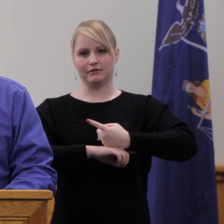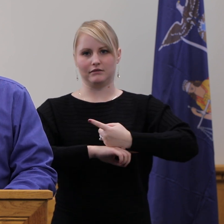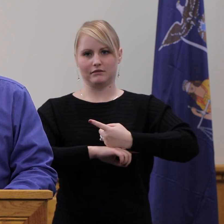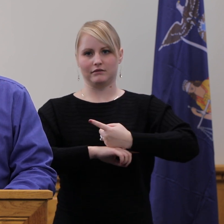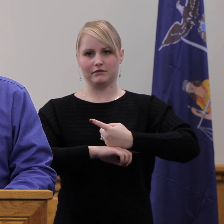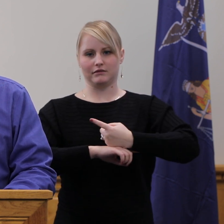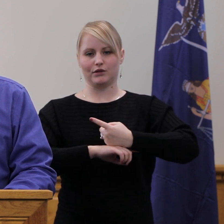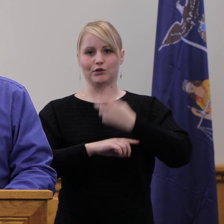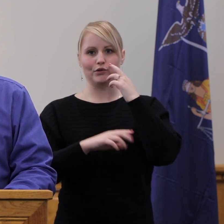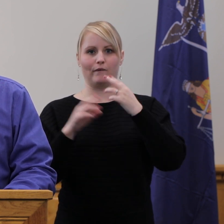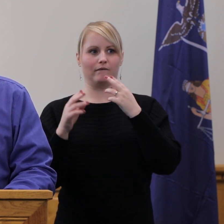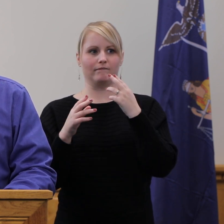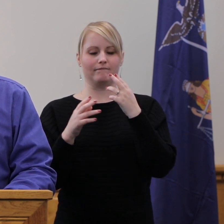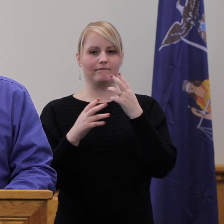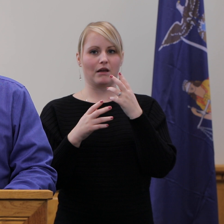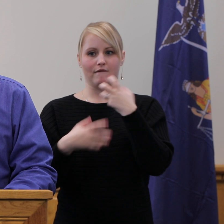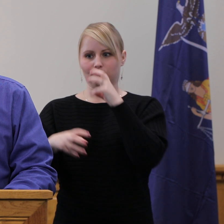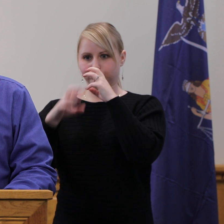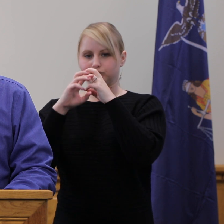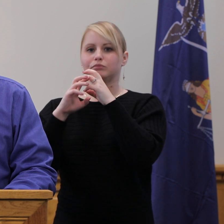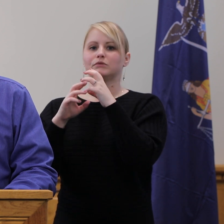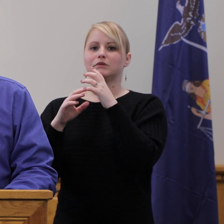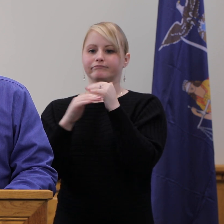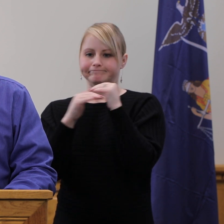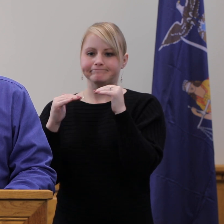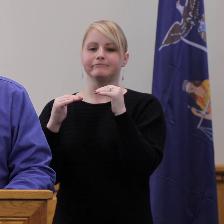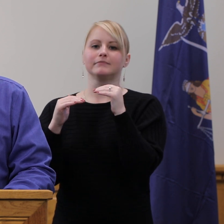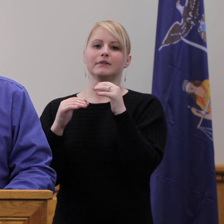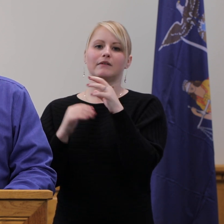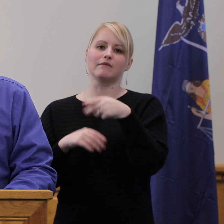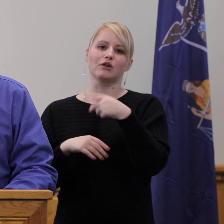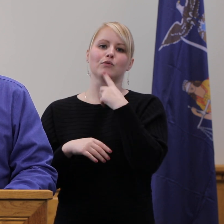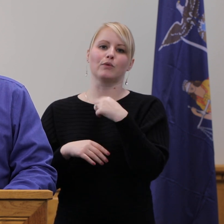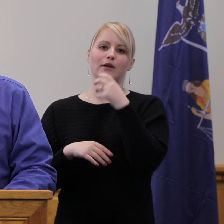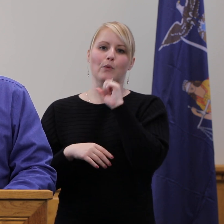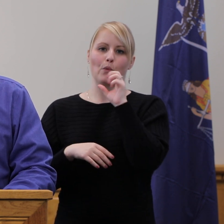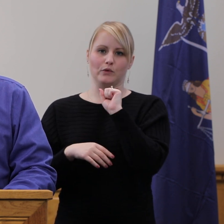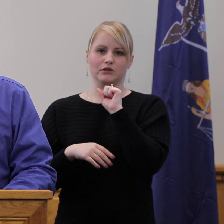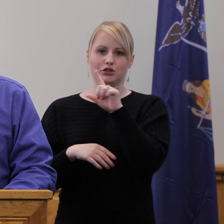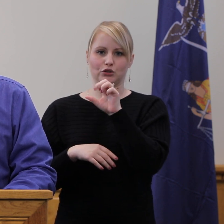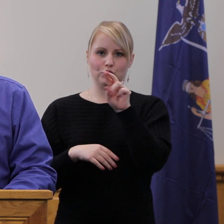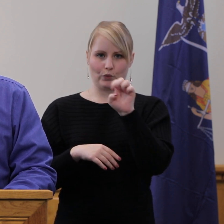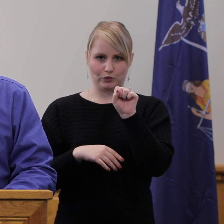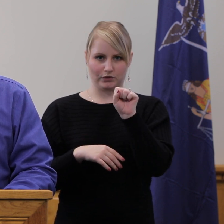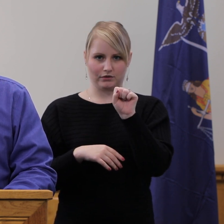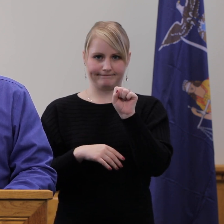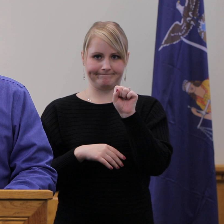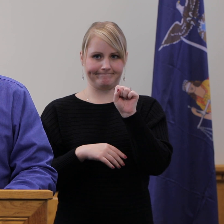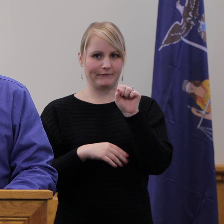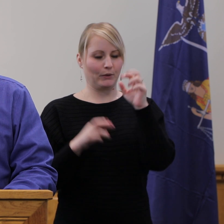for orange and red zones. We hope it doesn't come to that here in Oswego County, but this seems like a more reasonable